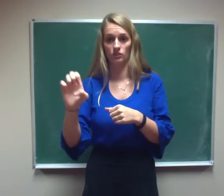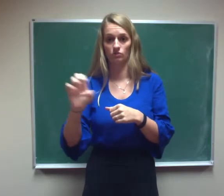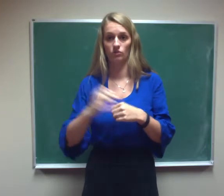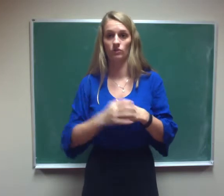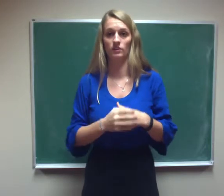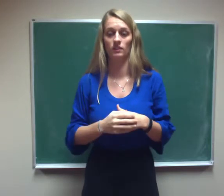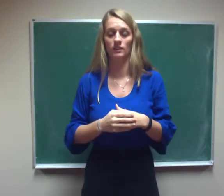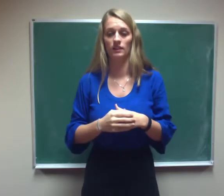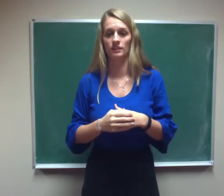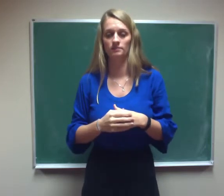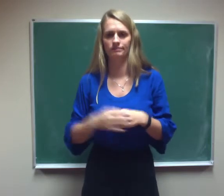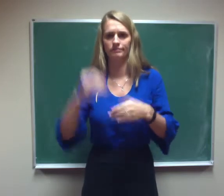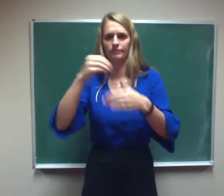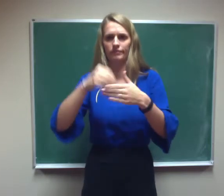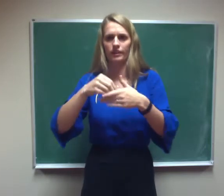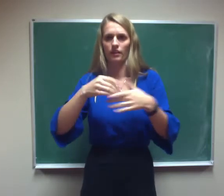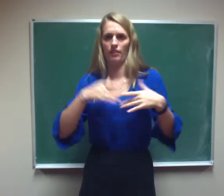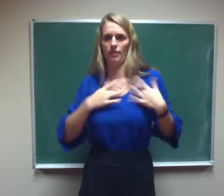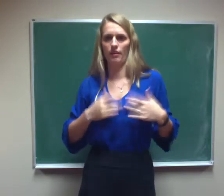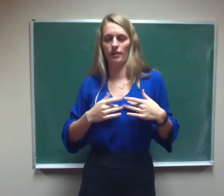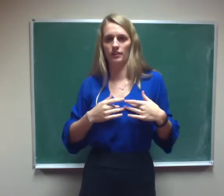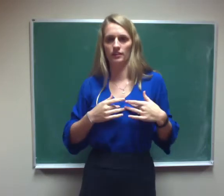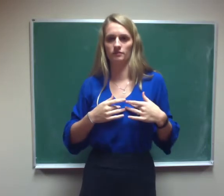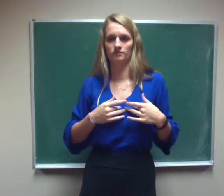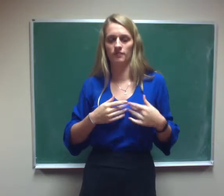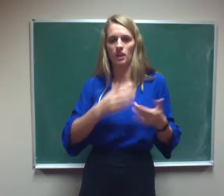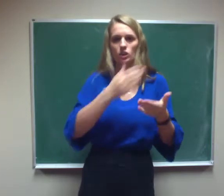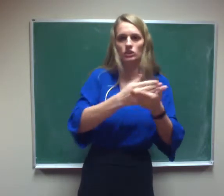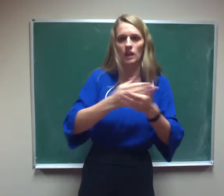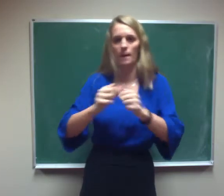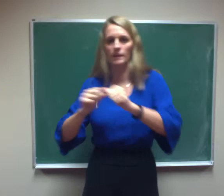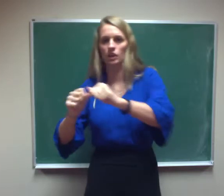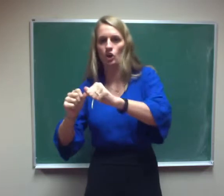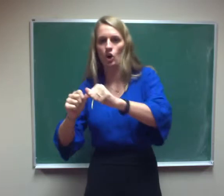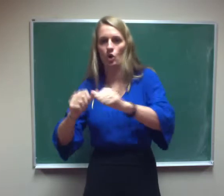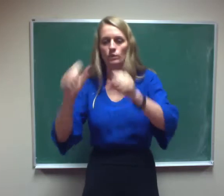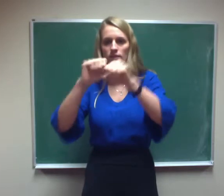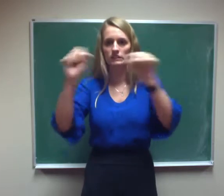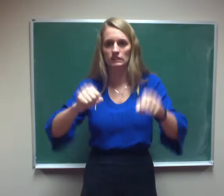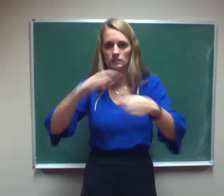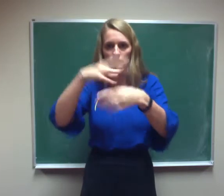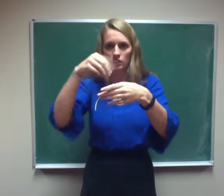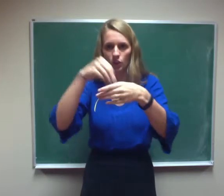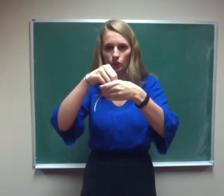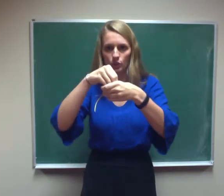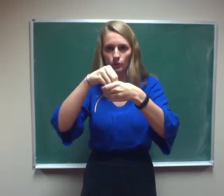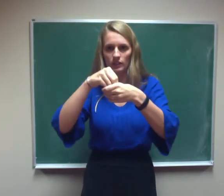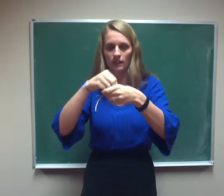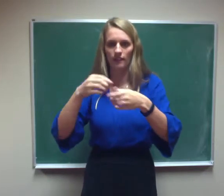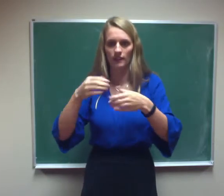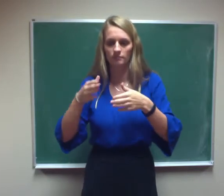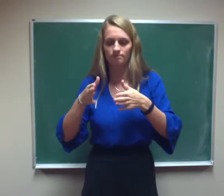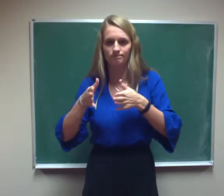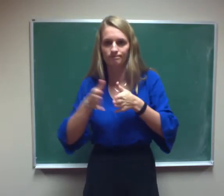systems that are essential for ensuring blood travels in one direction. Deoxygenated blood then flows from the